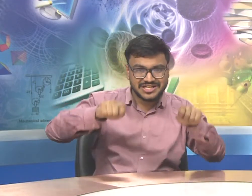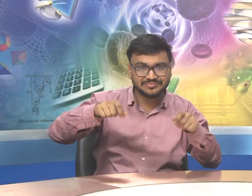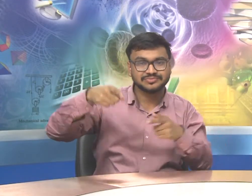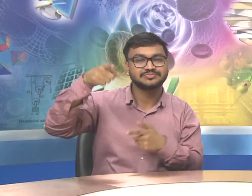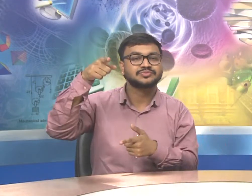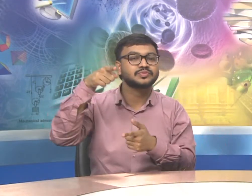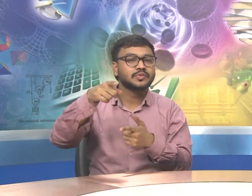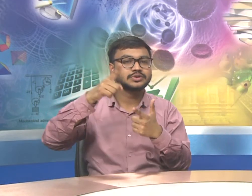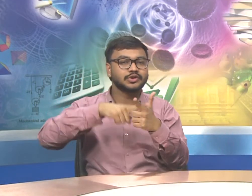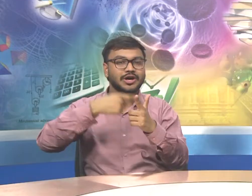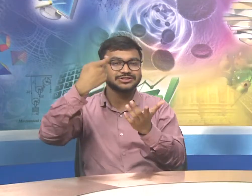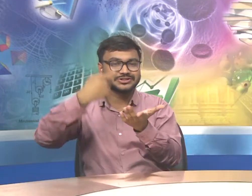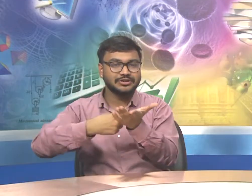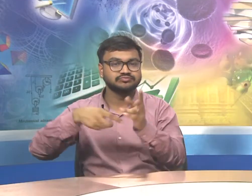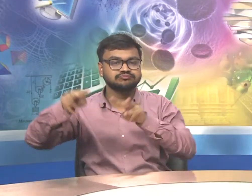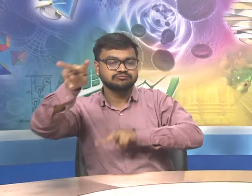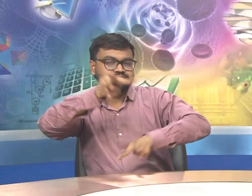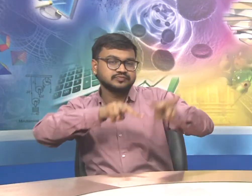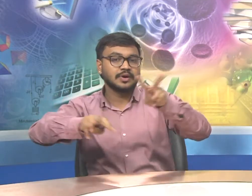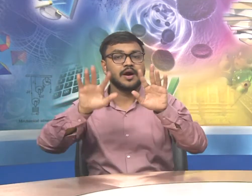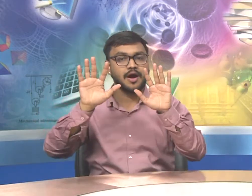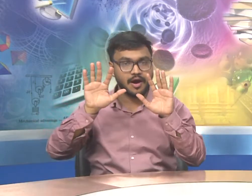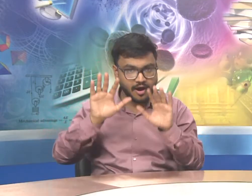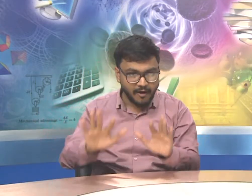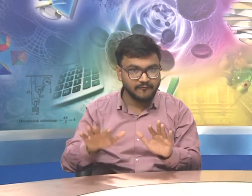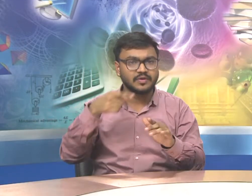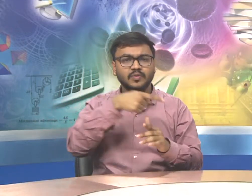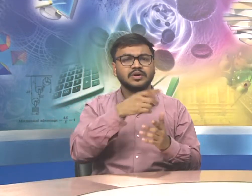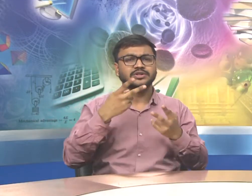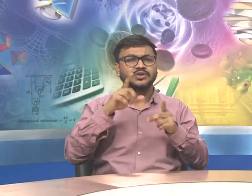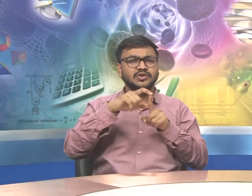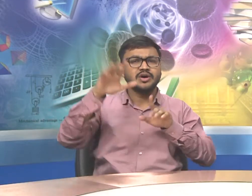in a democratic country like India,